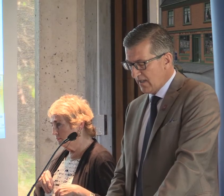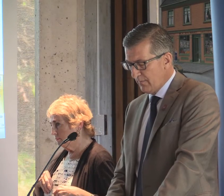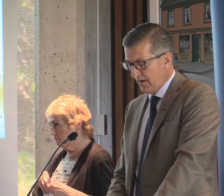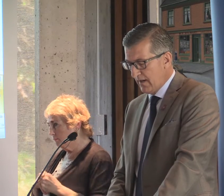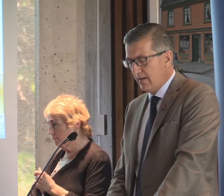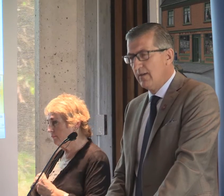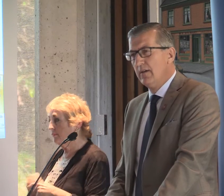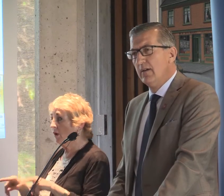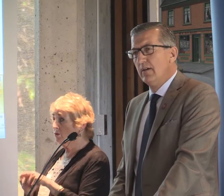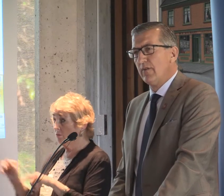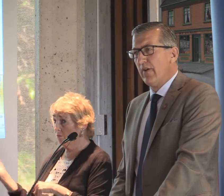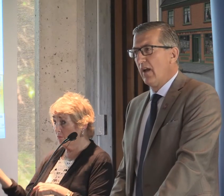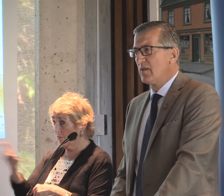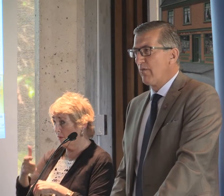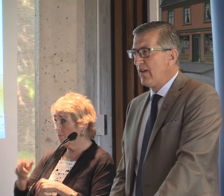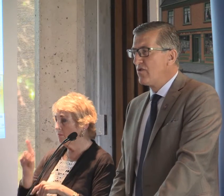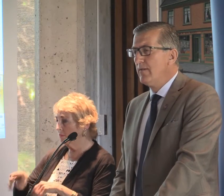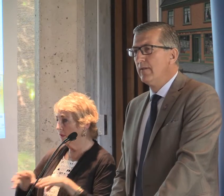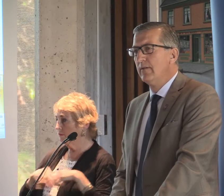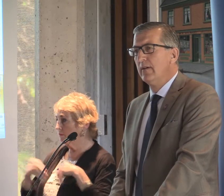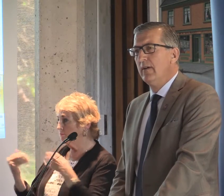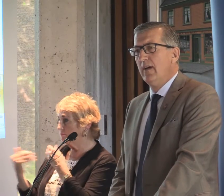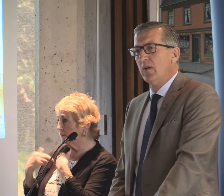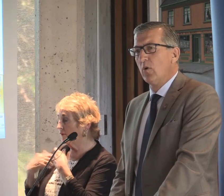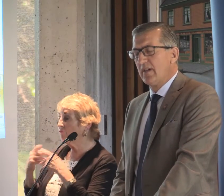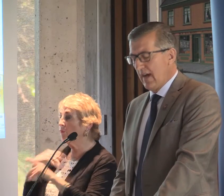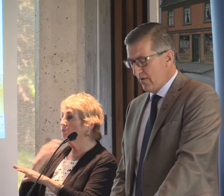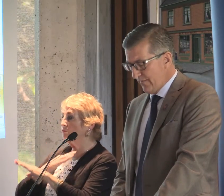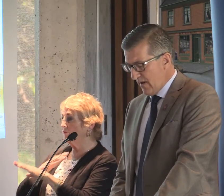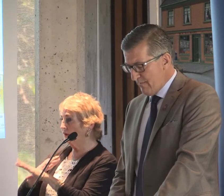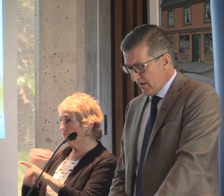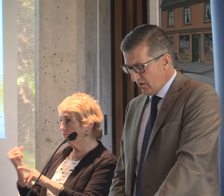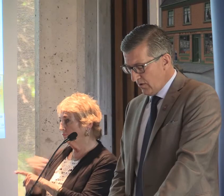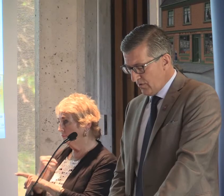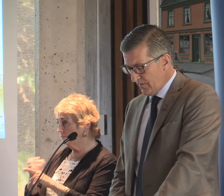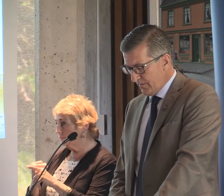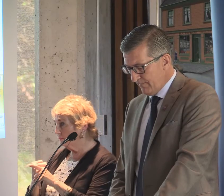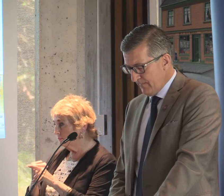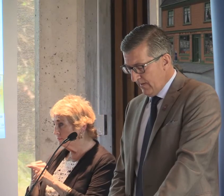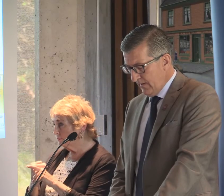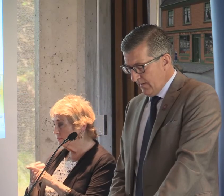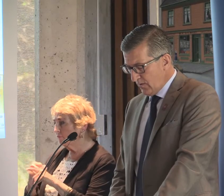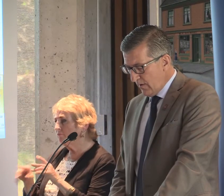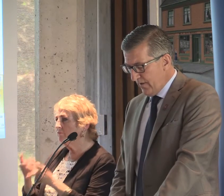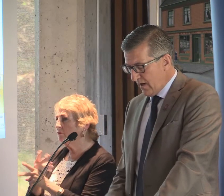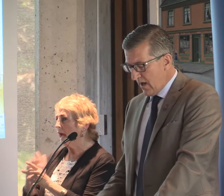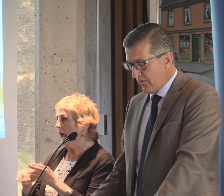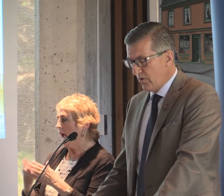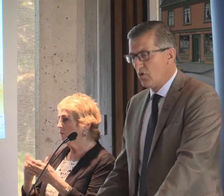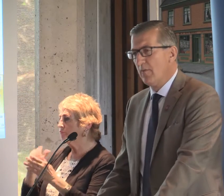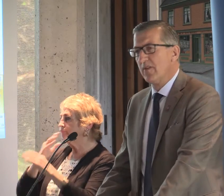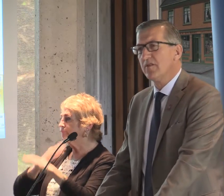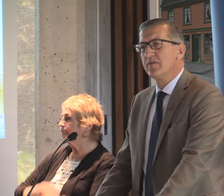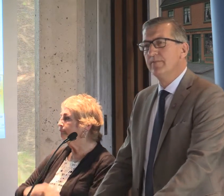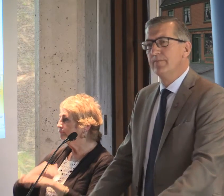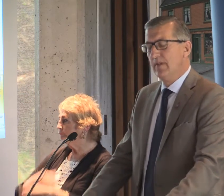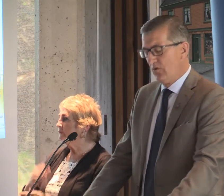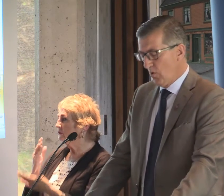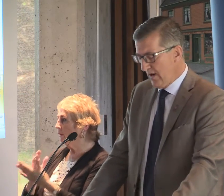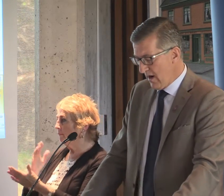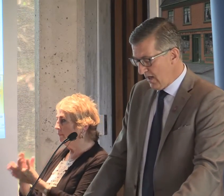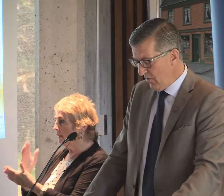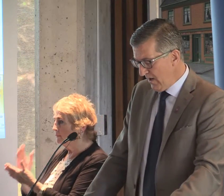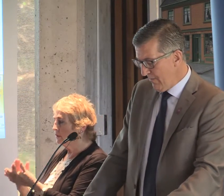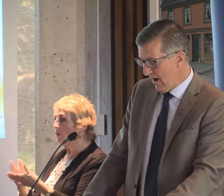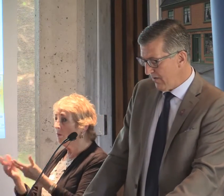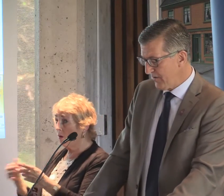the responsibility for violence prevention and to work together to find better solutions. So I invite all of you to join with us,